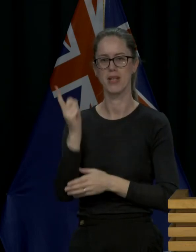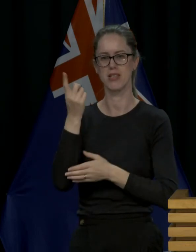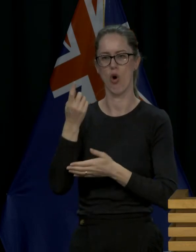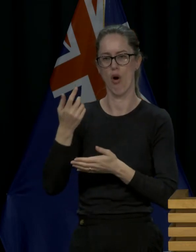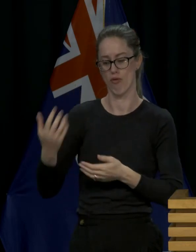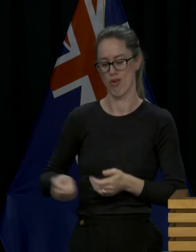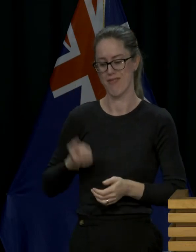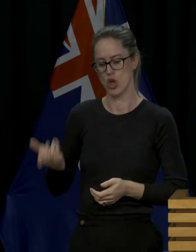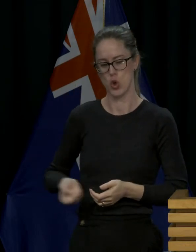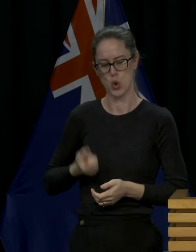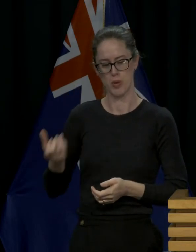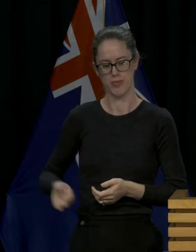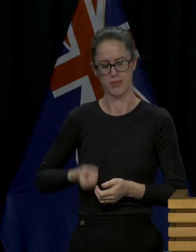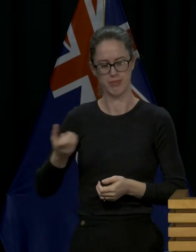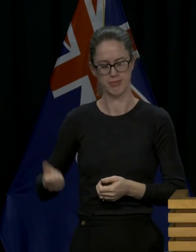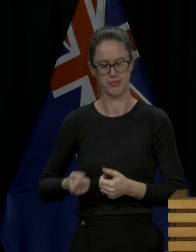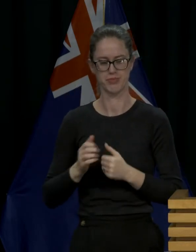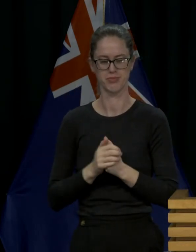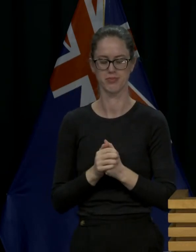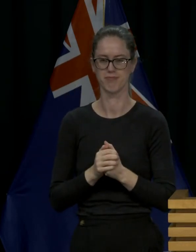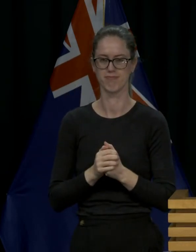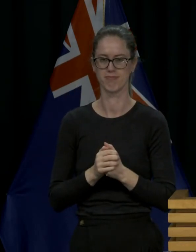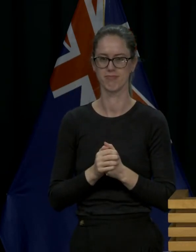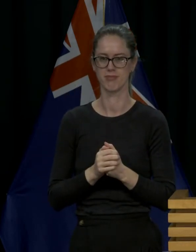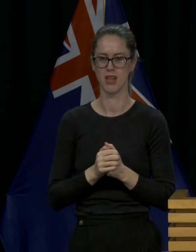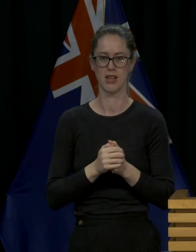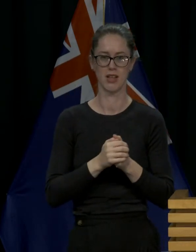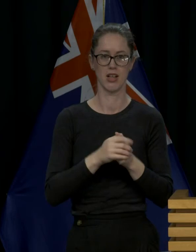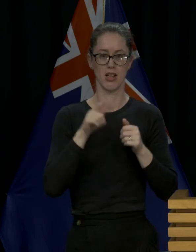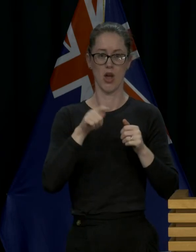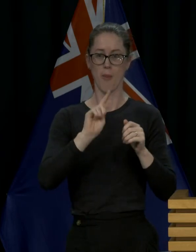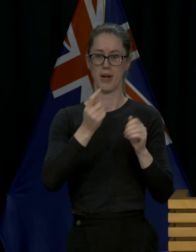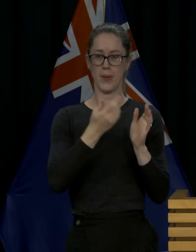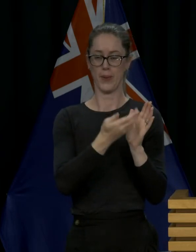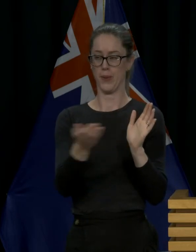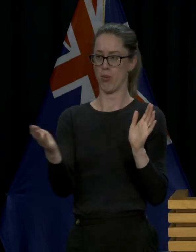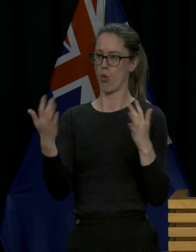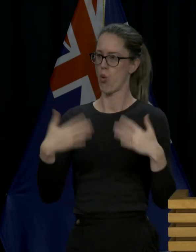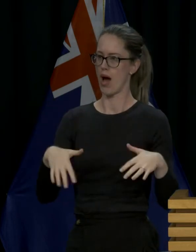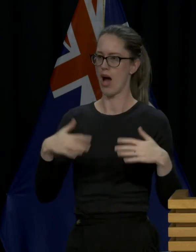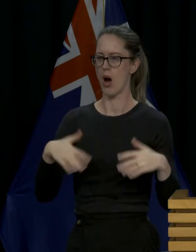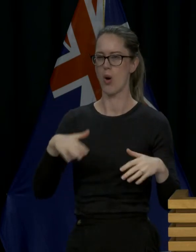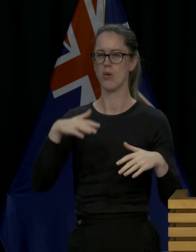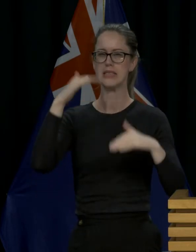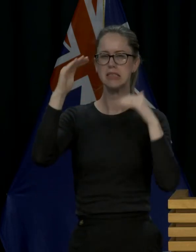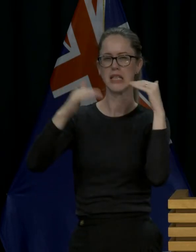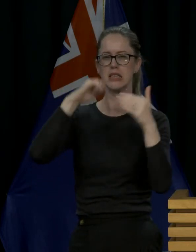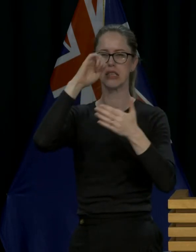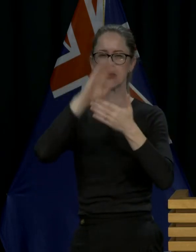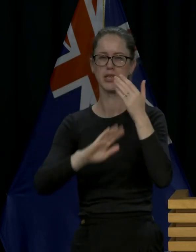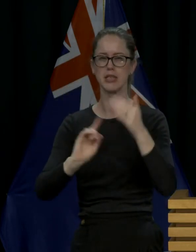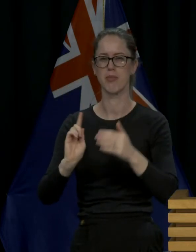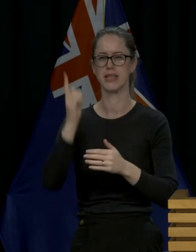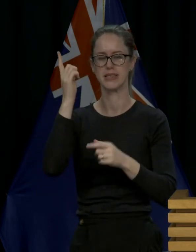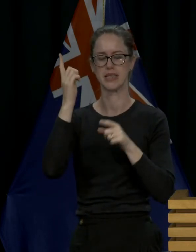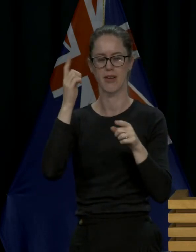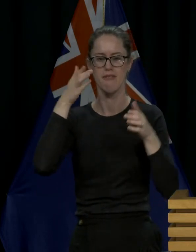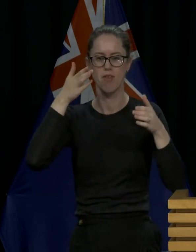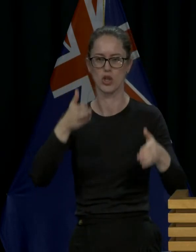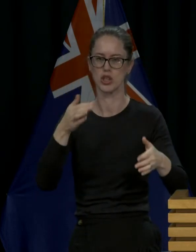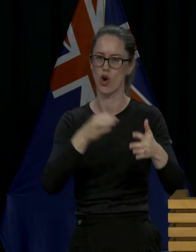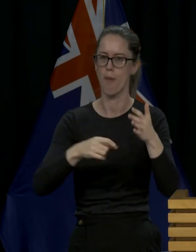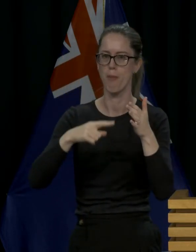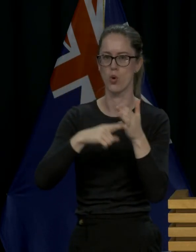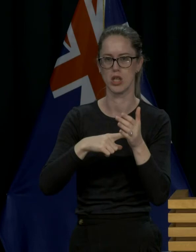Revenue. This is a refreshed lineup that focuses our most senior and experienced ministers onto the most pressing